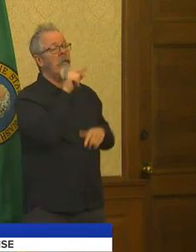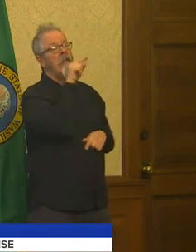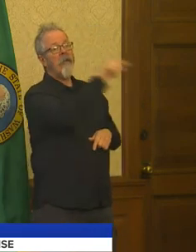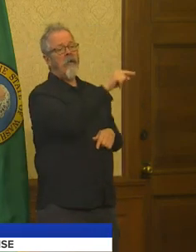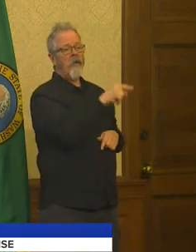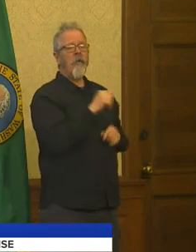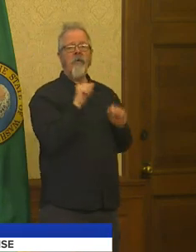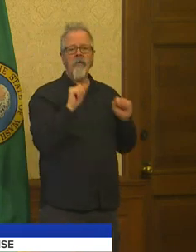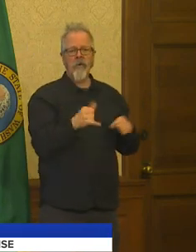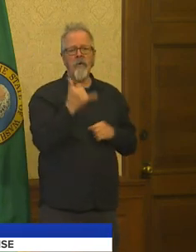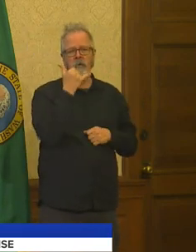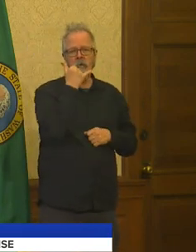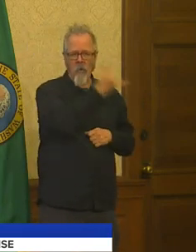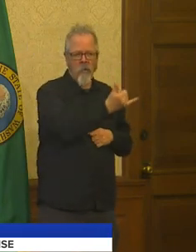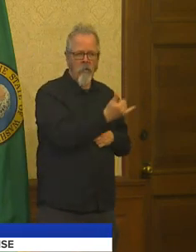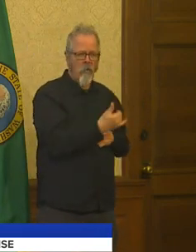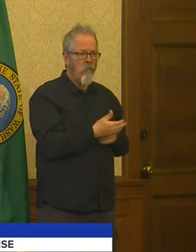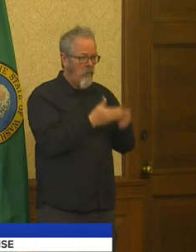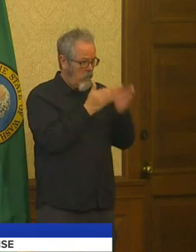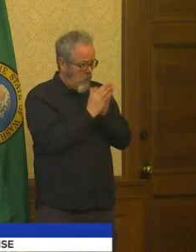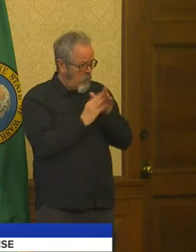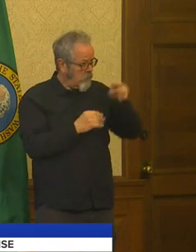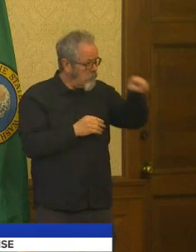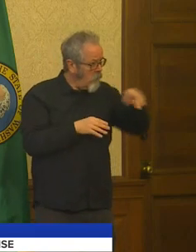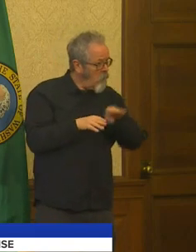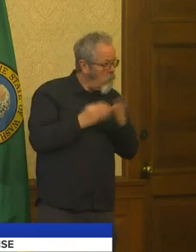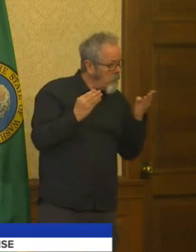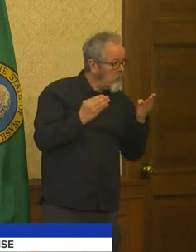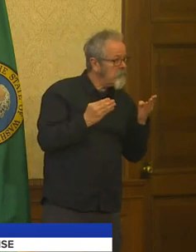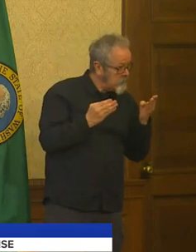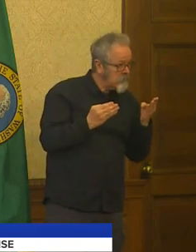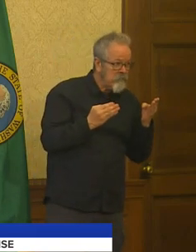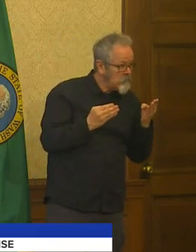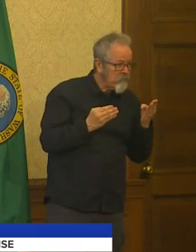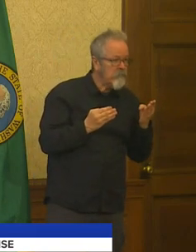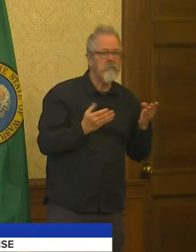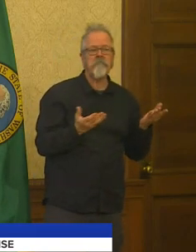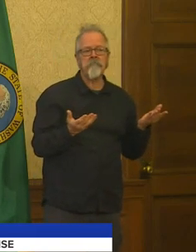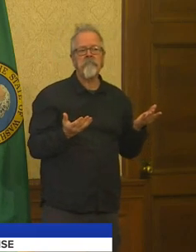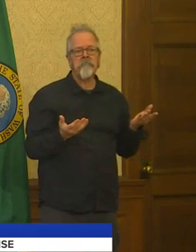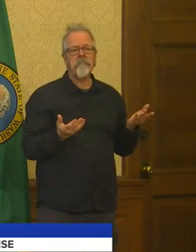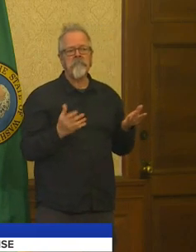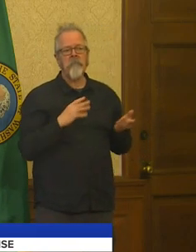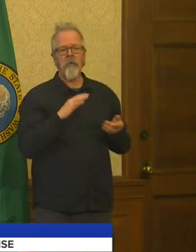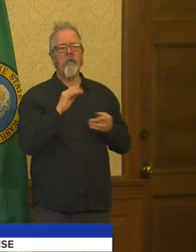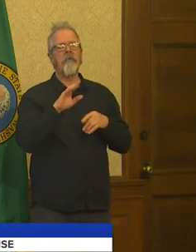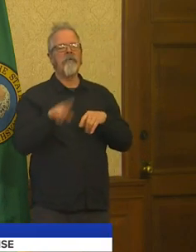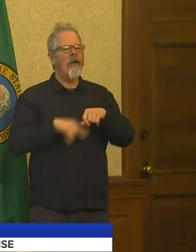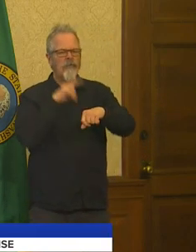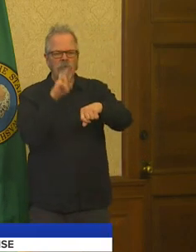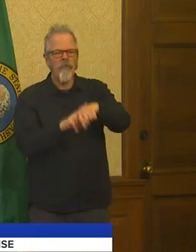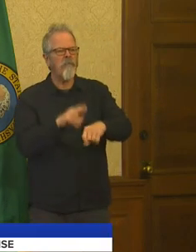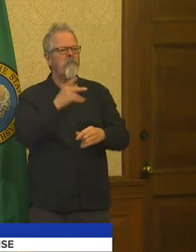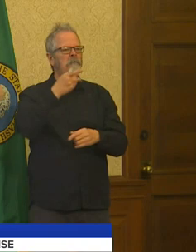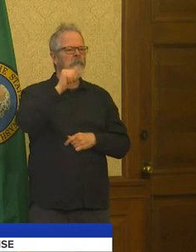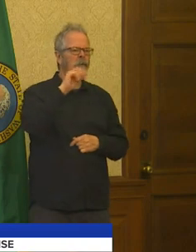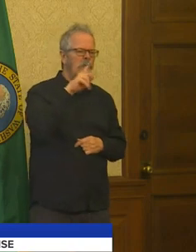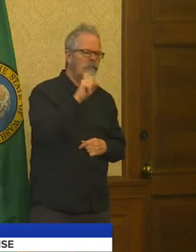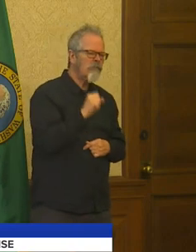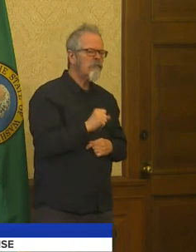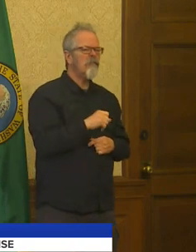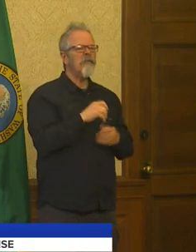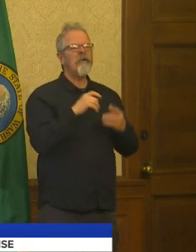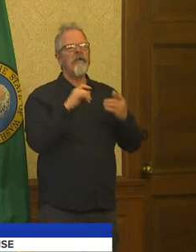will not be ready to go on May 5th because they still have concerns and preparation that they need to do, or because they just have so